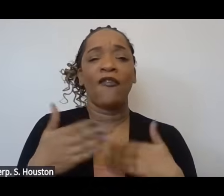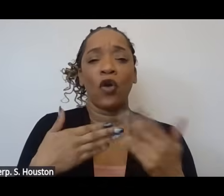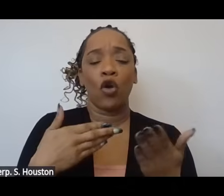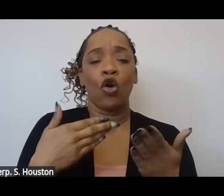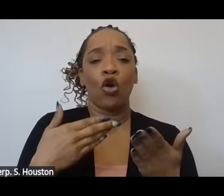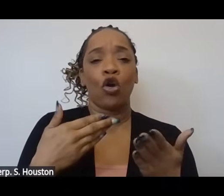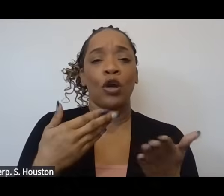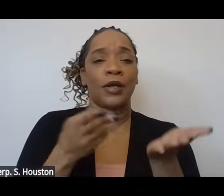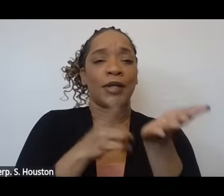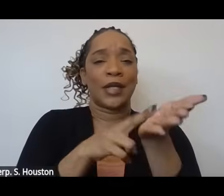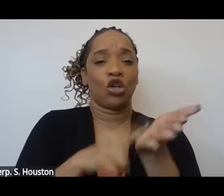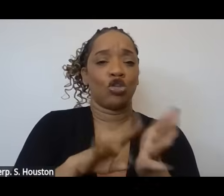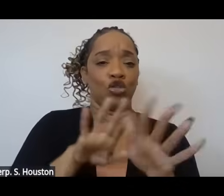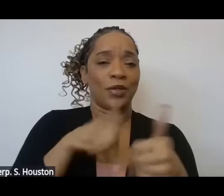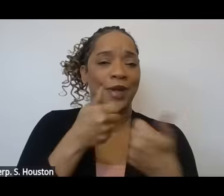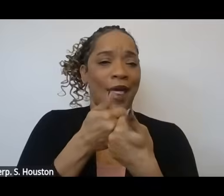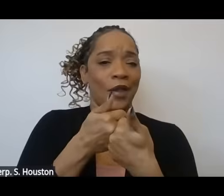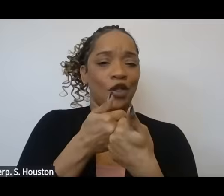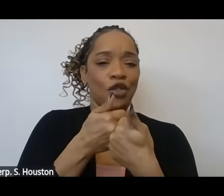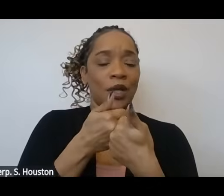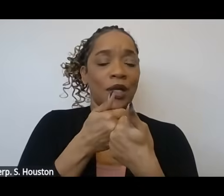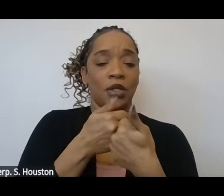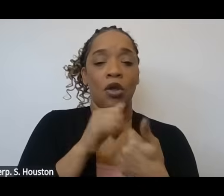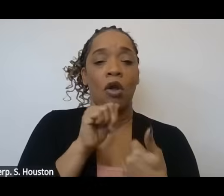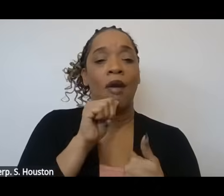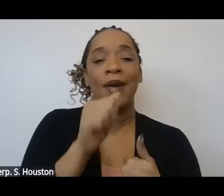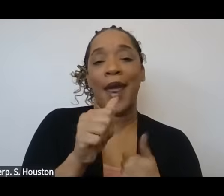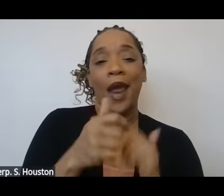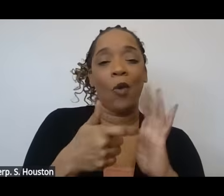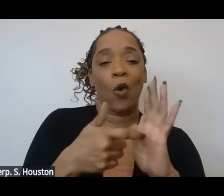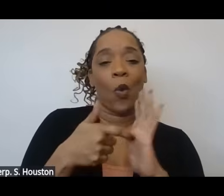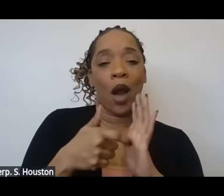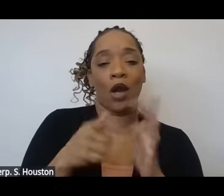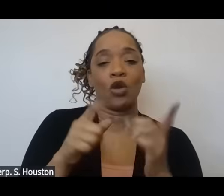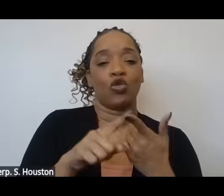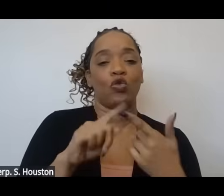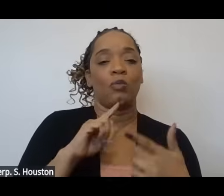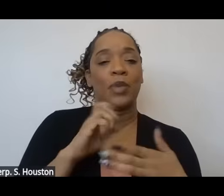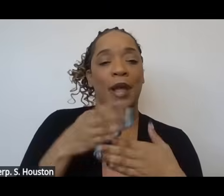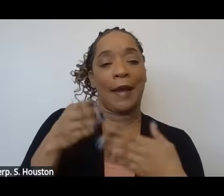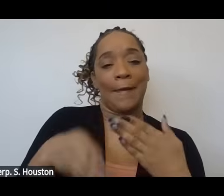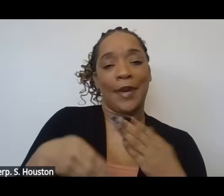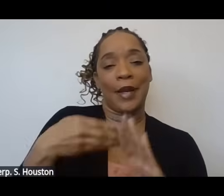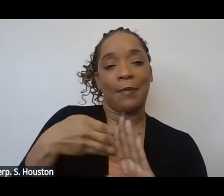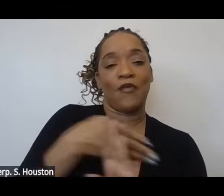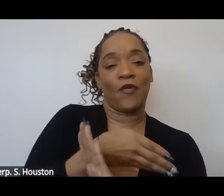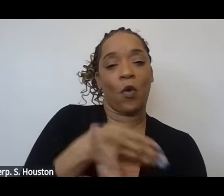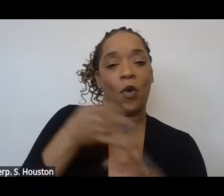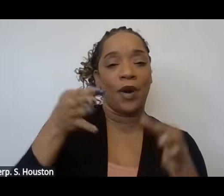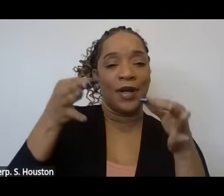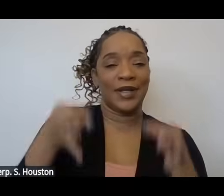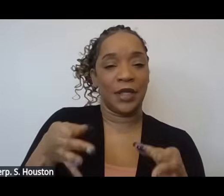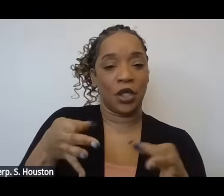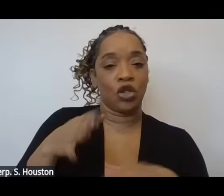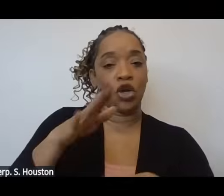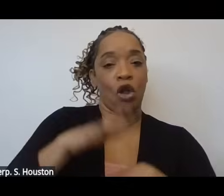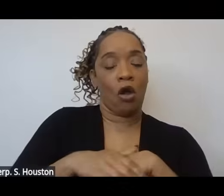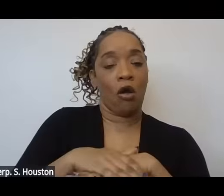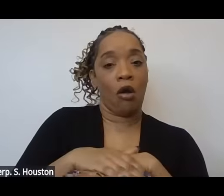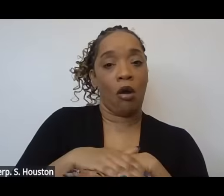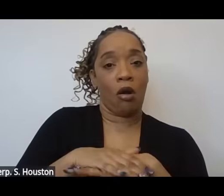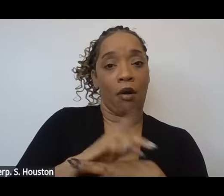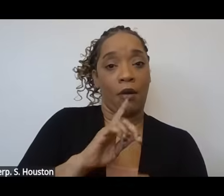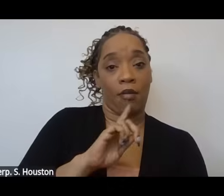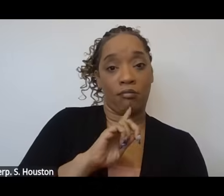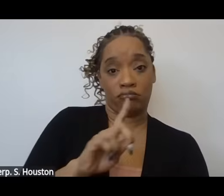not required to commence or be completed before a decision on the sufficiency of the petition signatures. And I